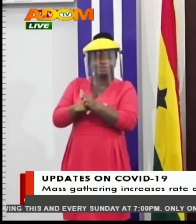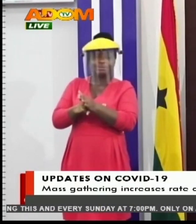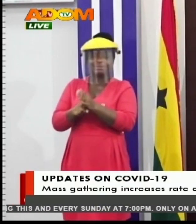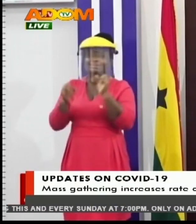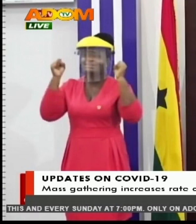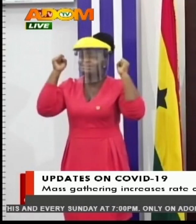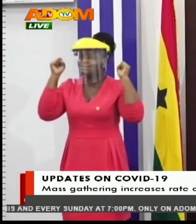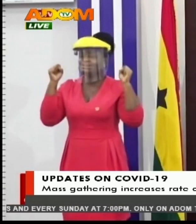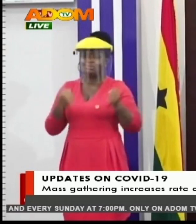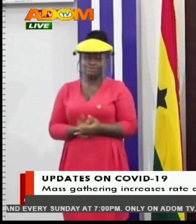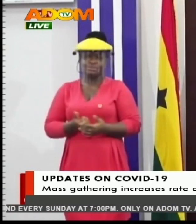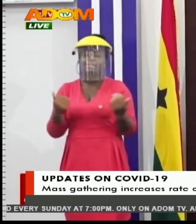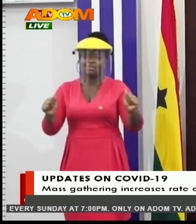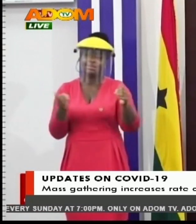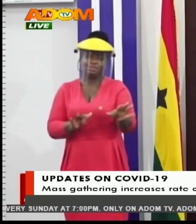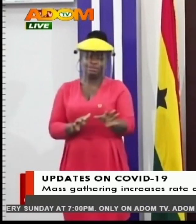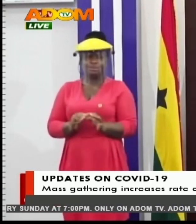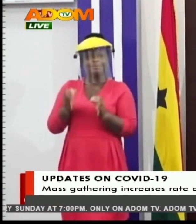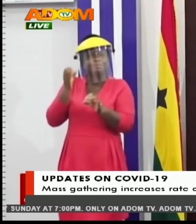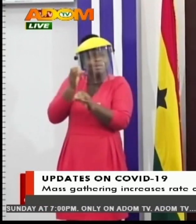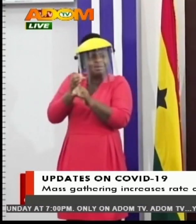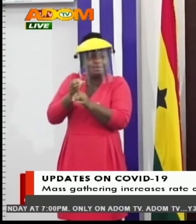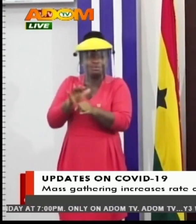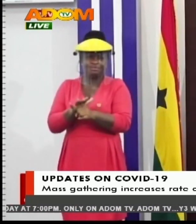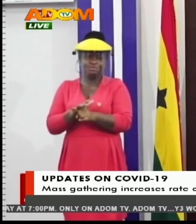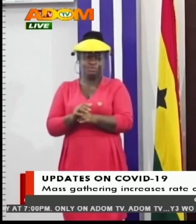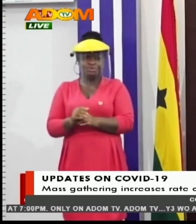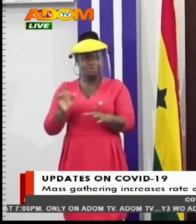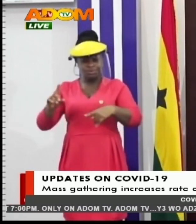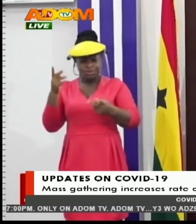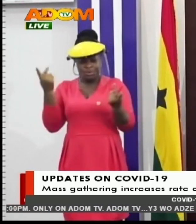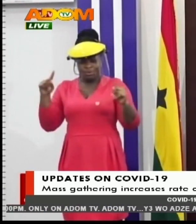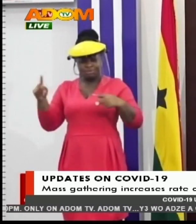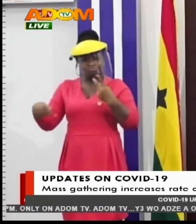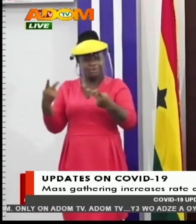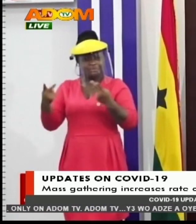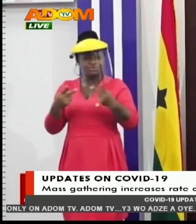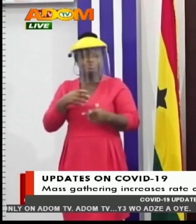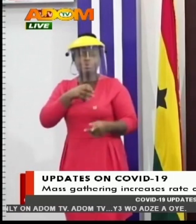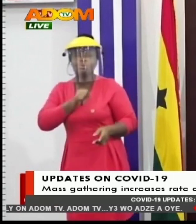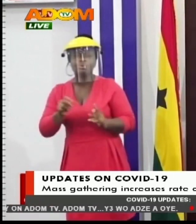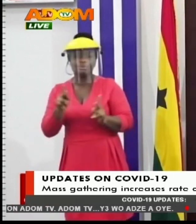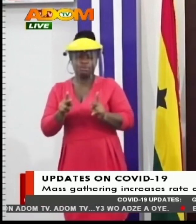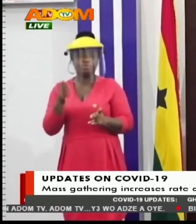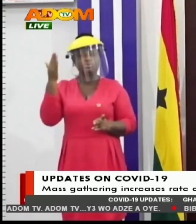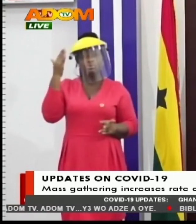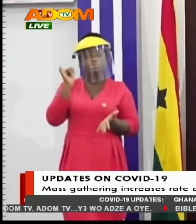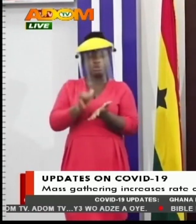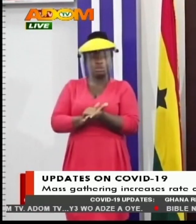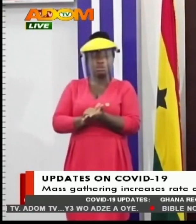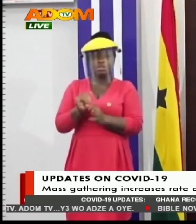for our elderly, the advice is that when you show symptoms,